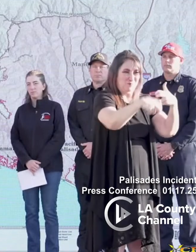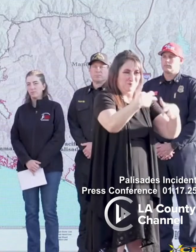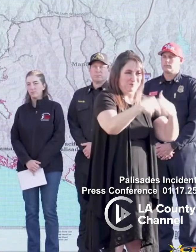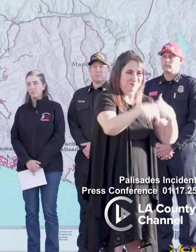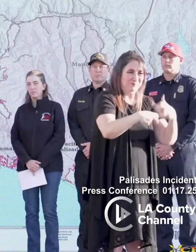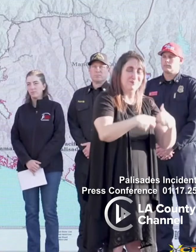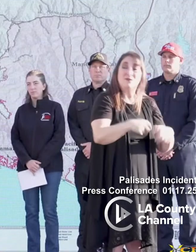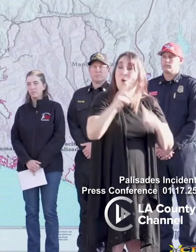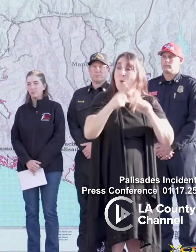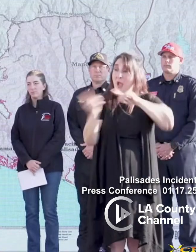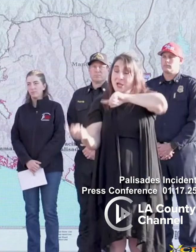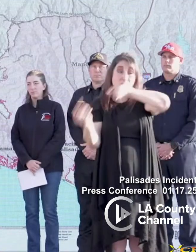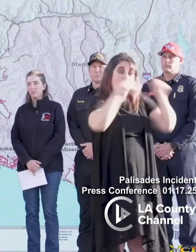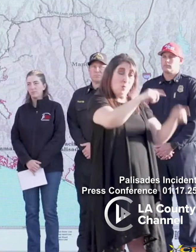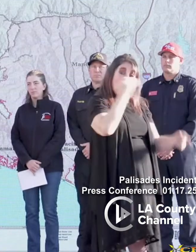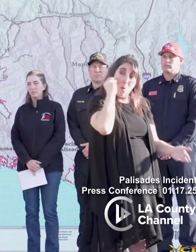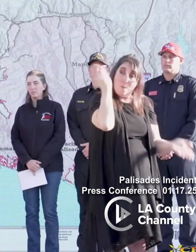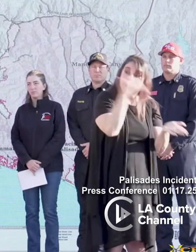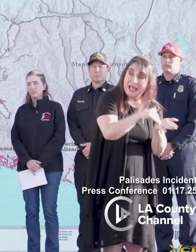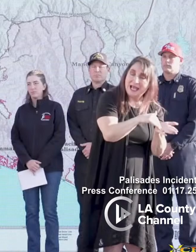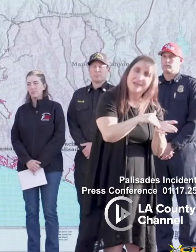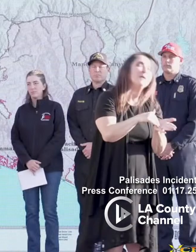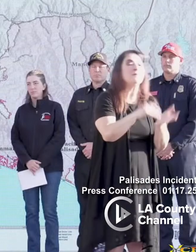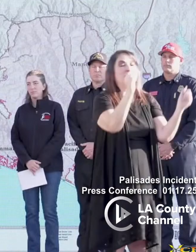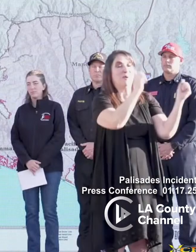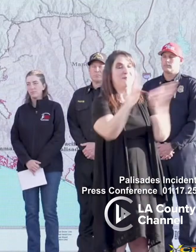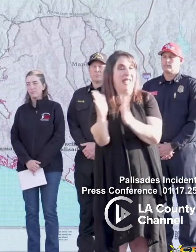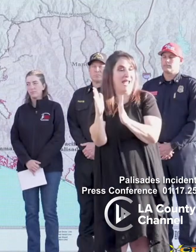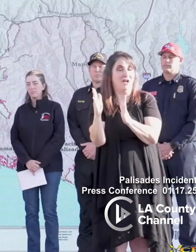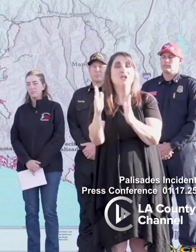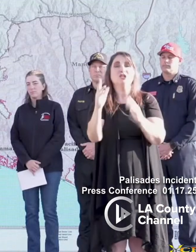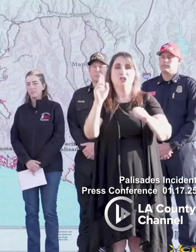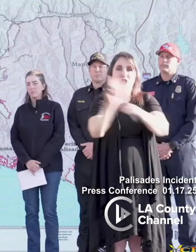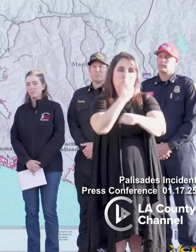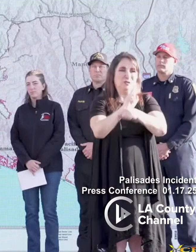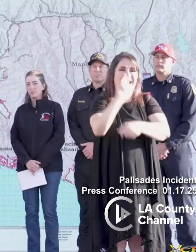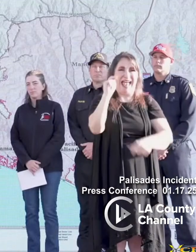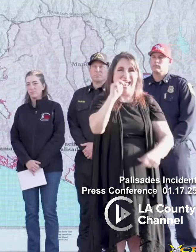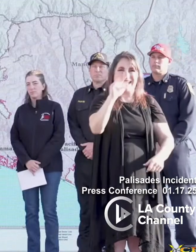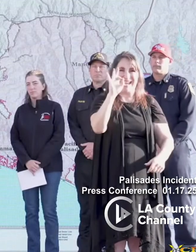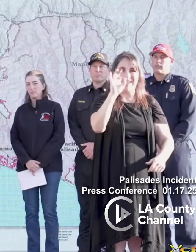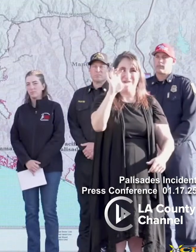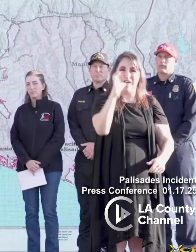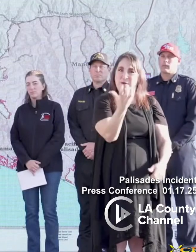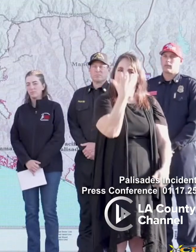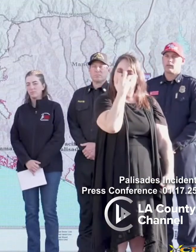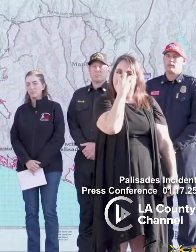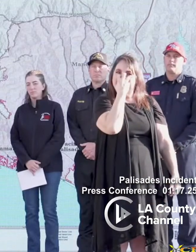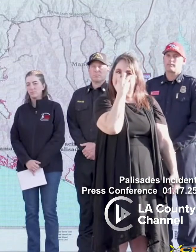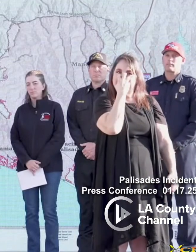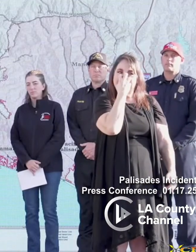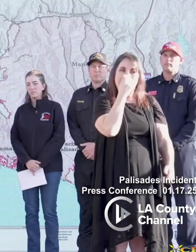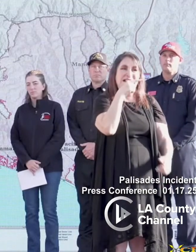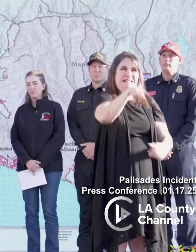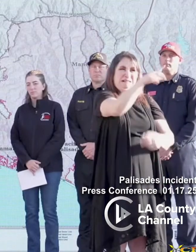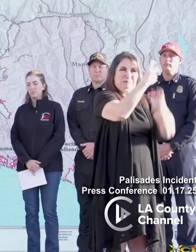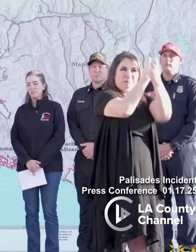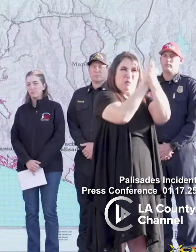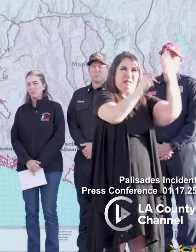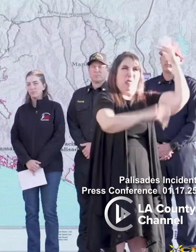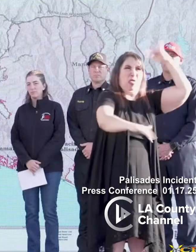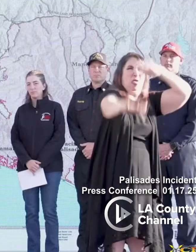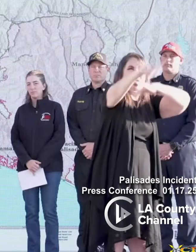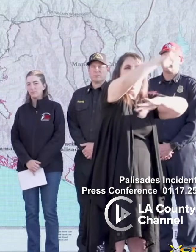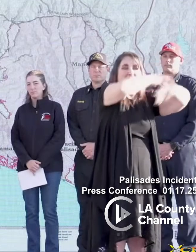you return, be prepared to arrive with an N95 mask. Airborne toxins remain in these areas, and